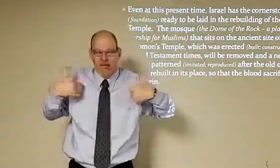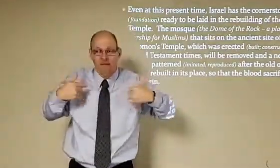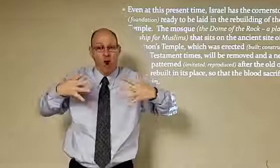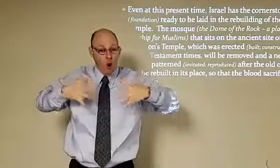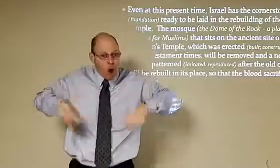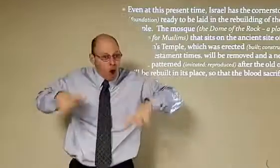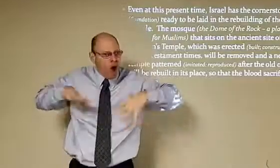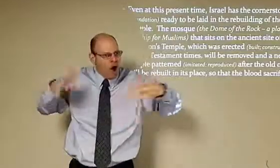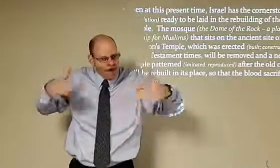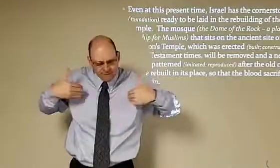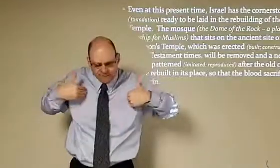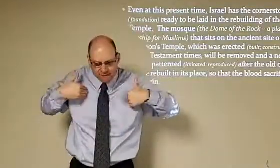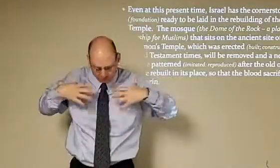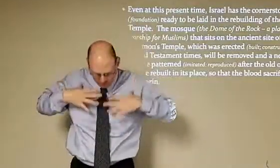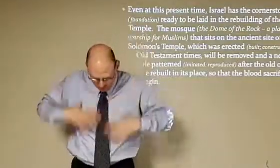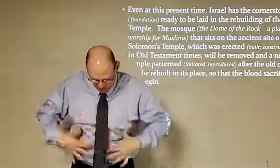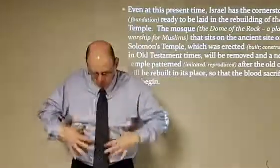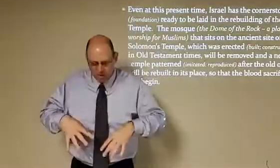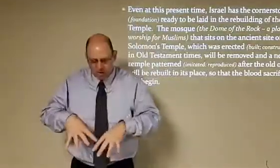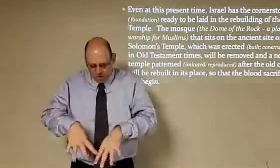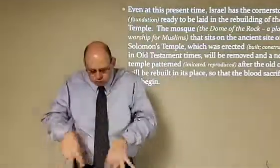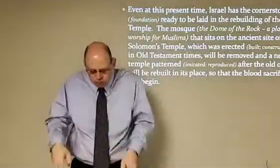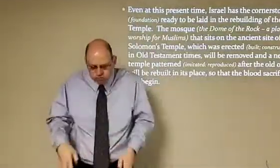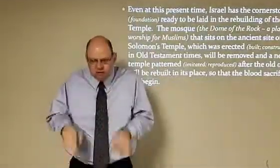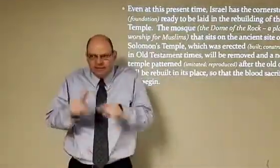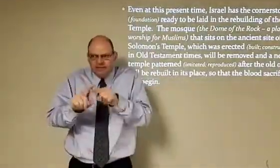third temple. They have all the clothing, garments, so forth.